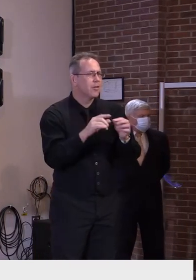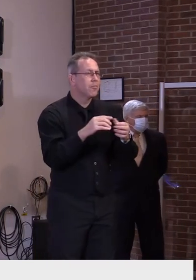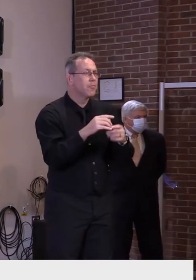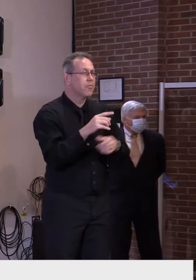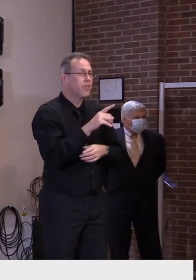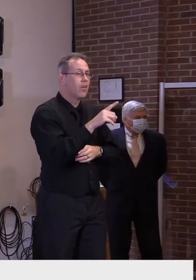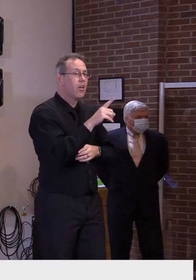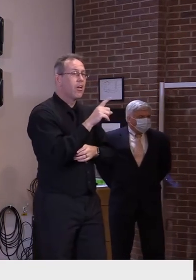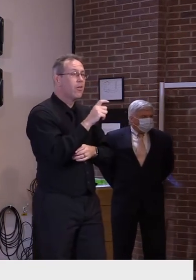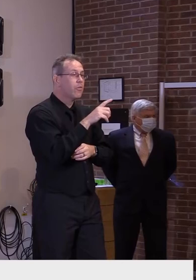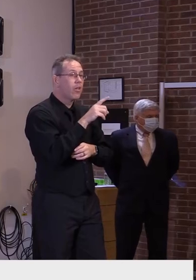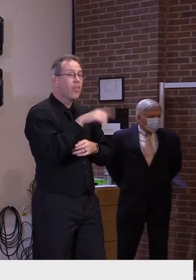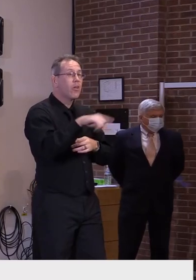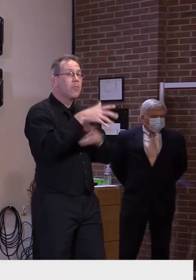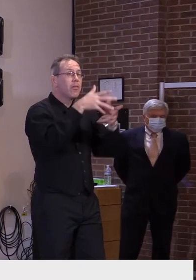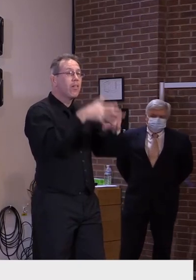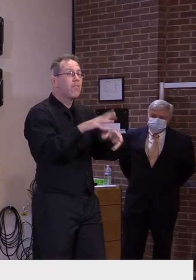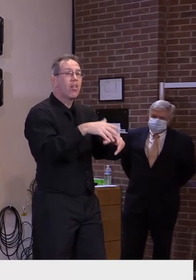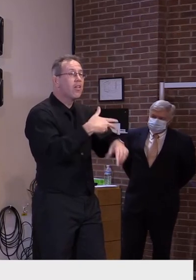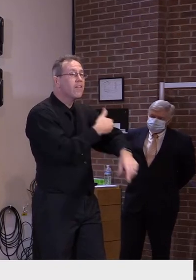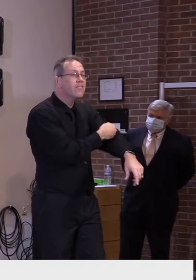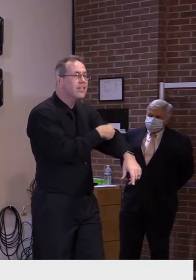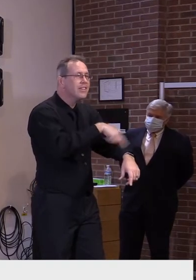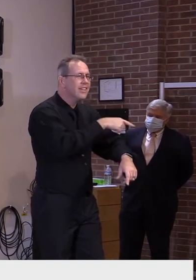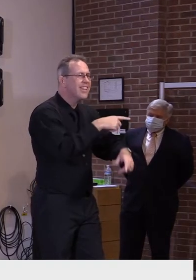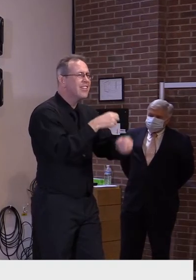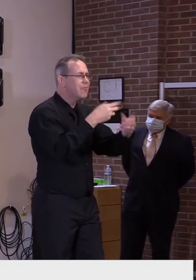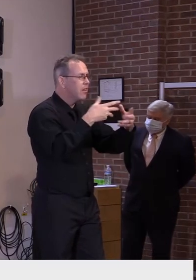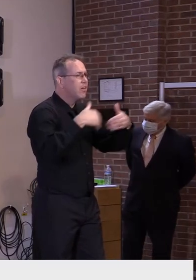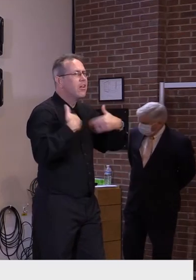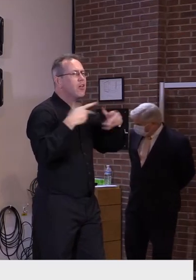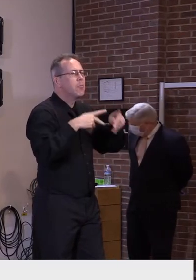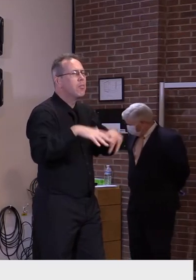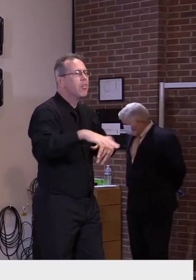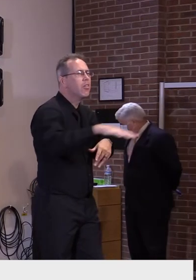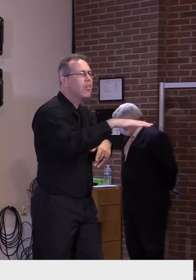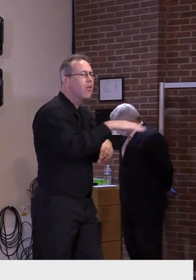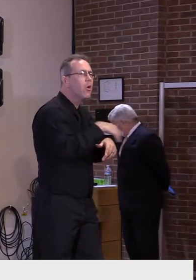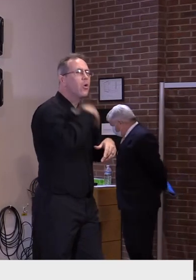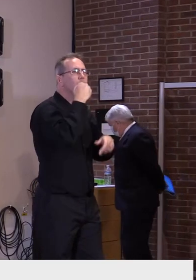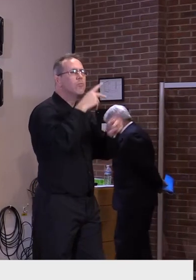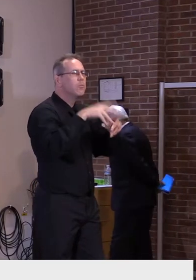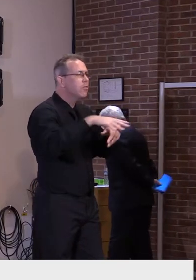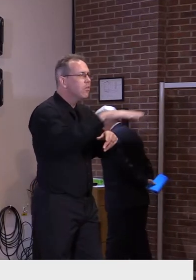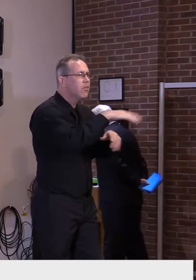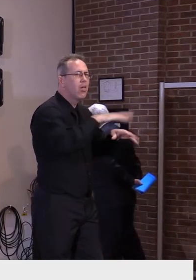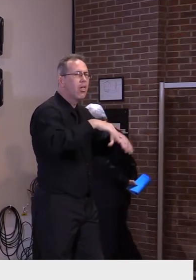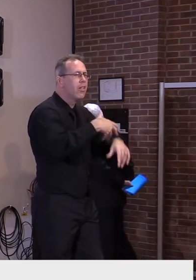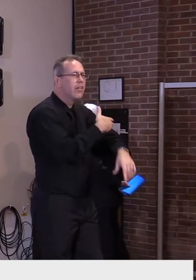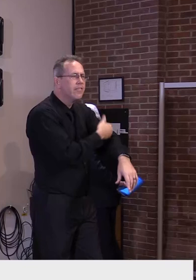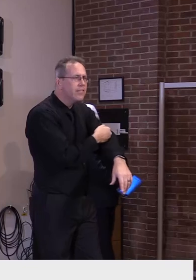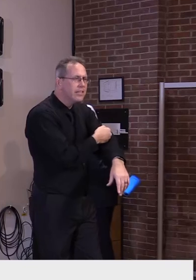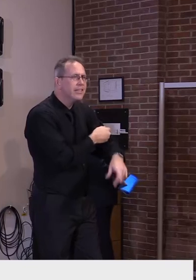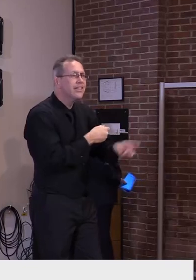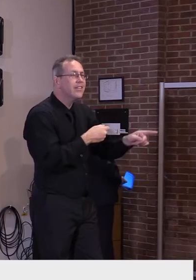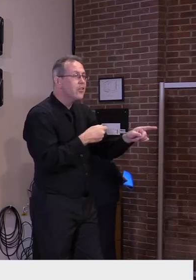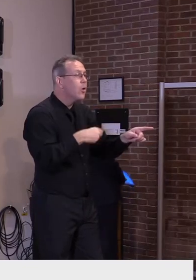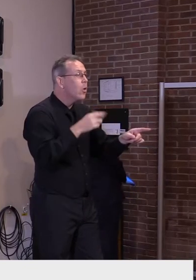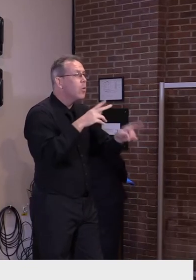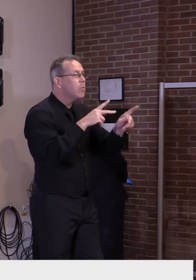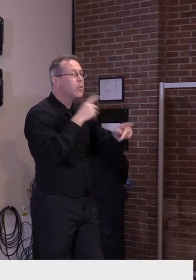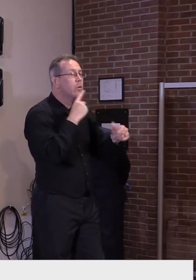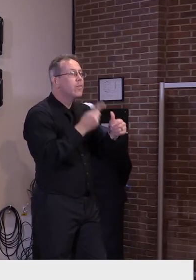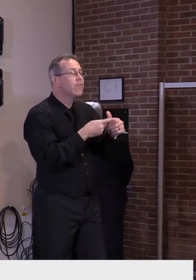young and other ages, that have not been vaccinated or are just beginning to get